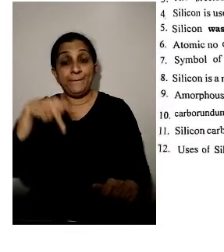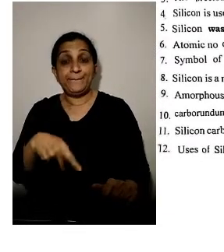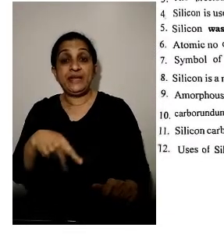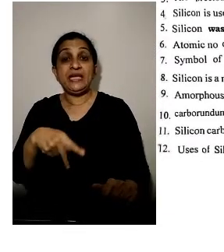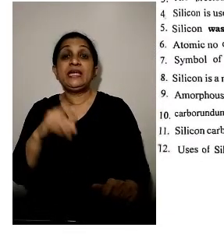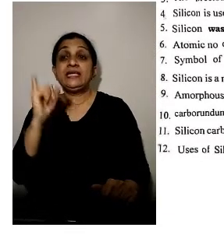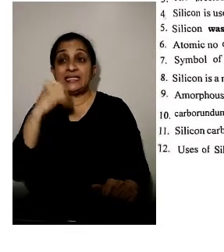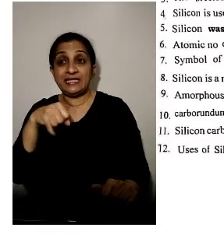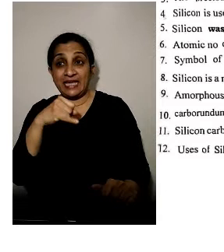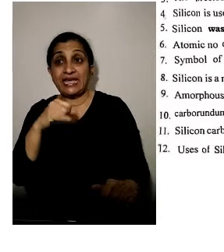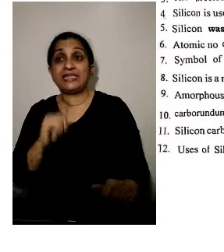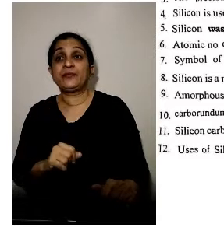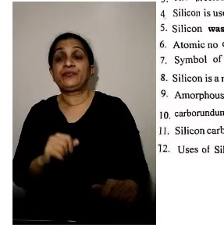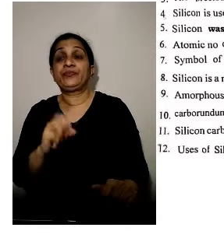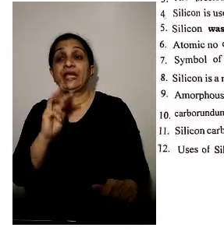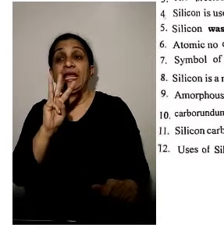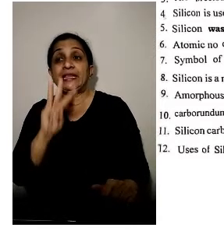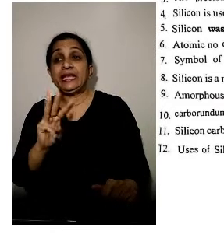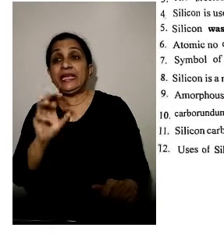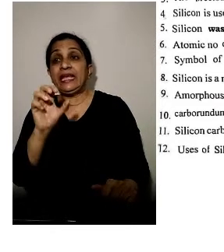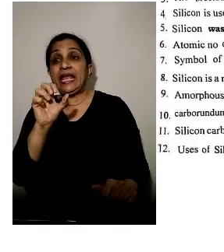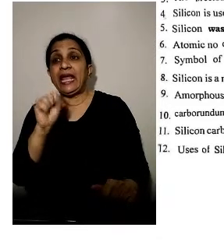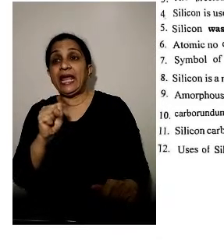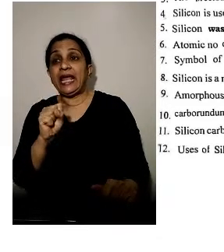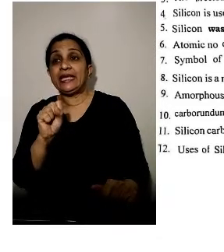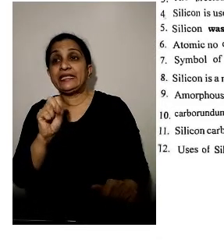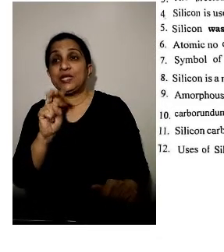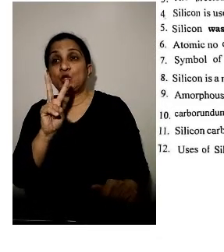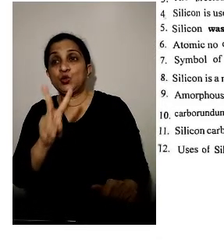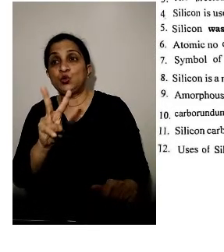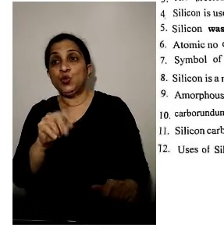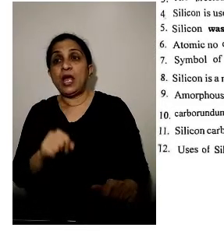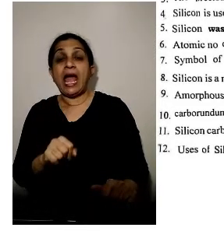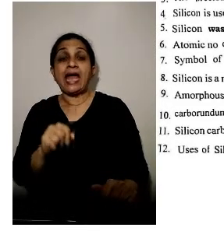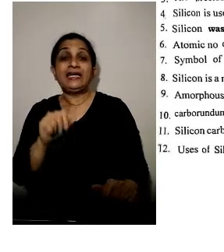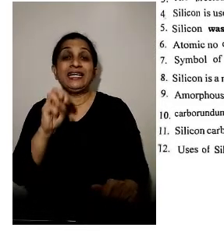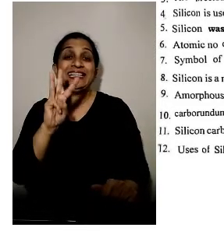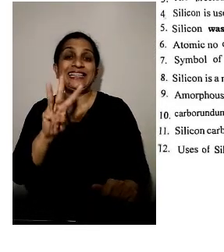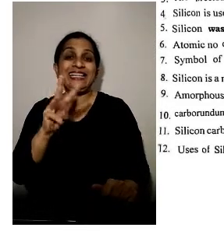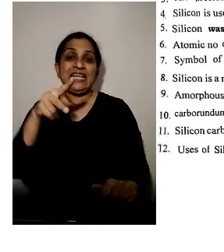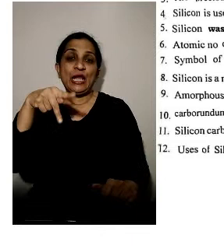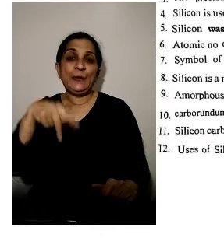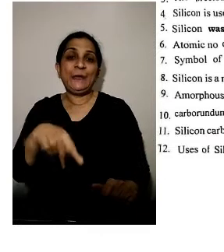2P6, 3S2 and